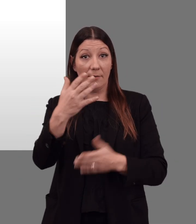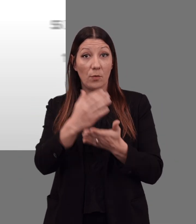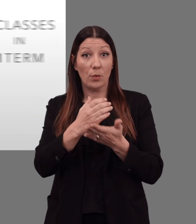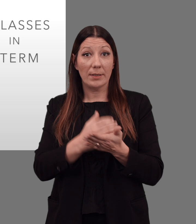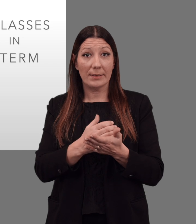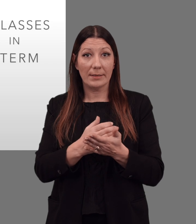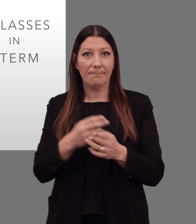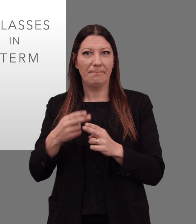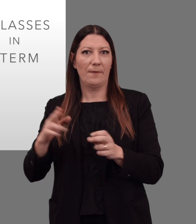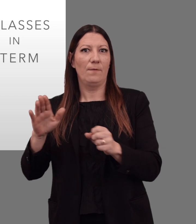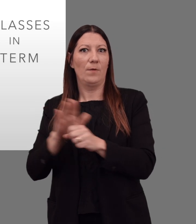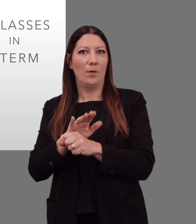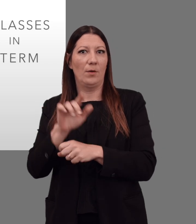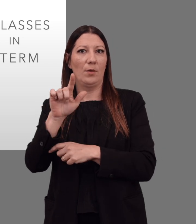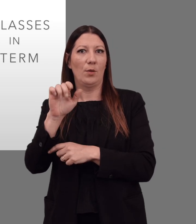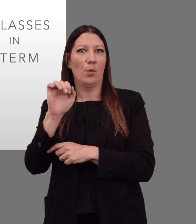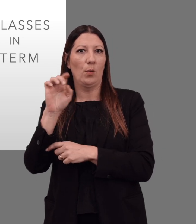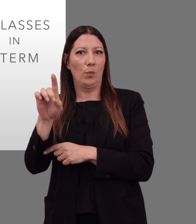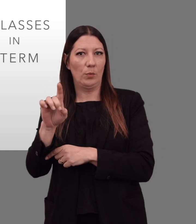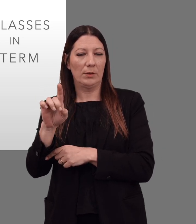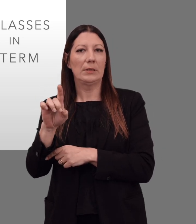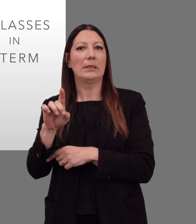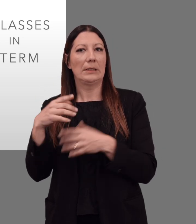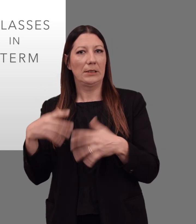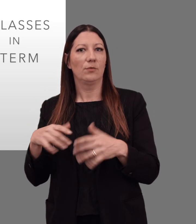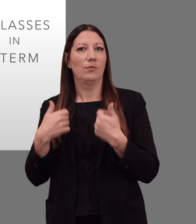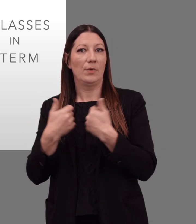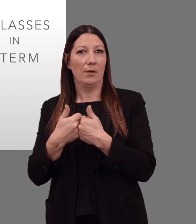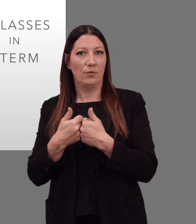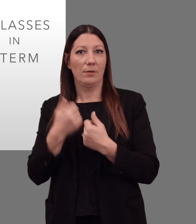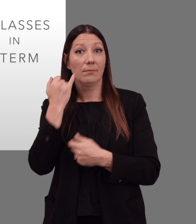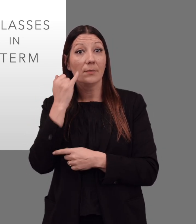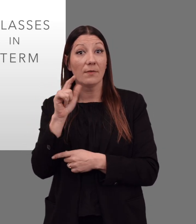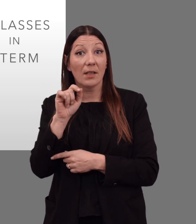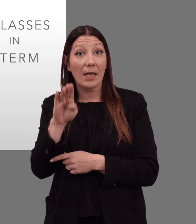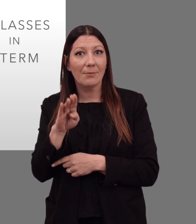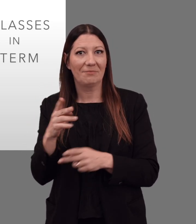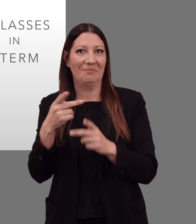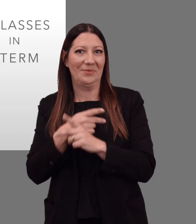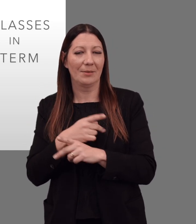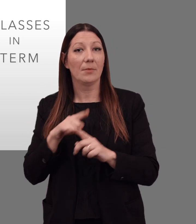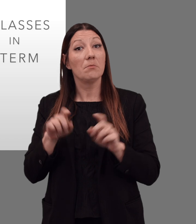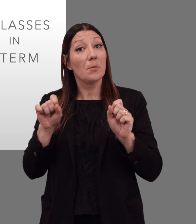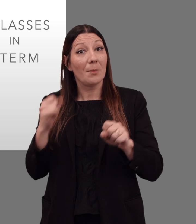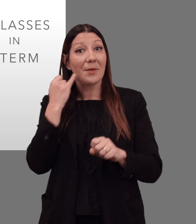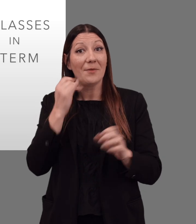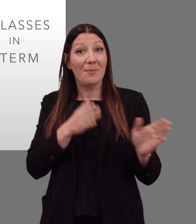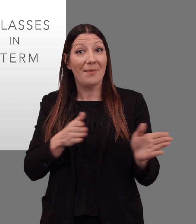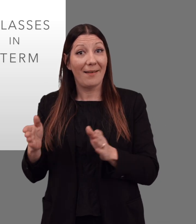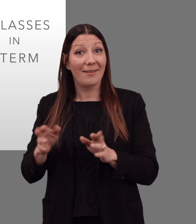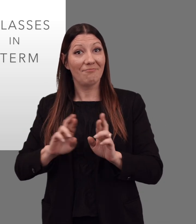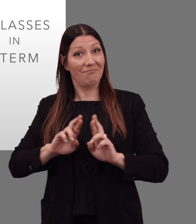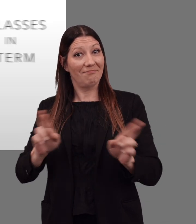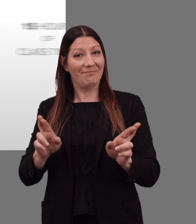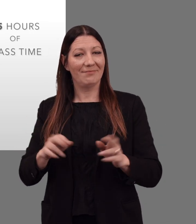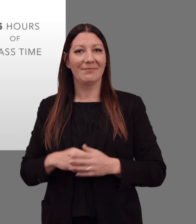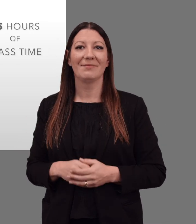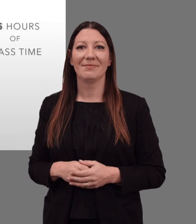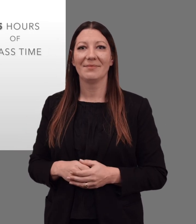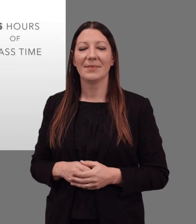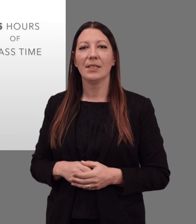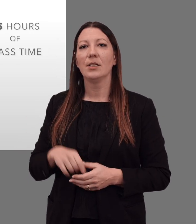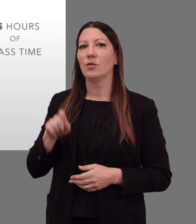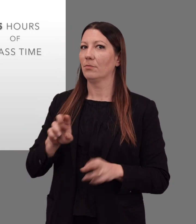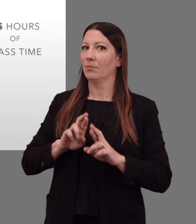load. This is quite challenging, especially if you have labs, but it can be done if you plan for it. Be prepared for